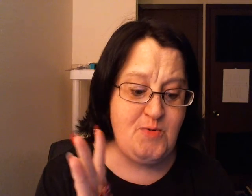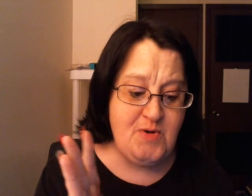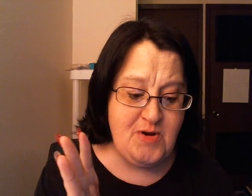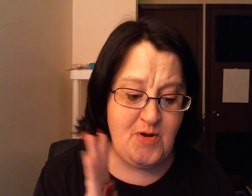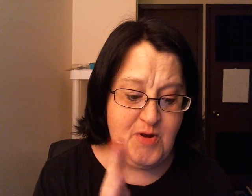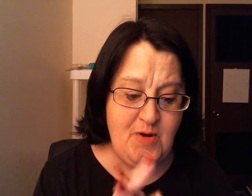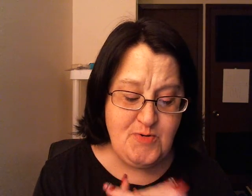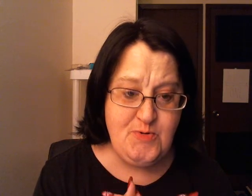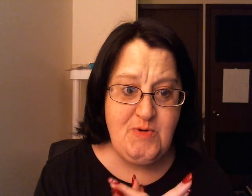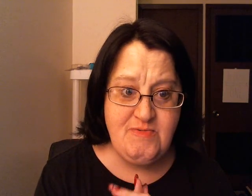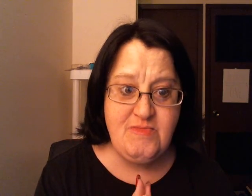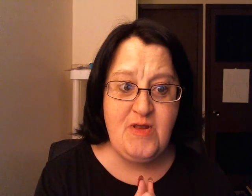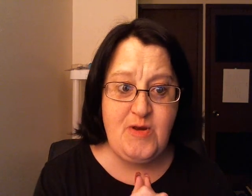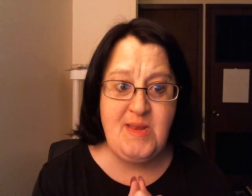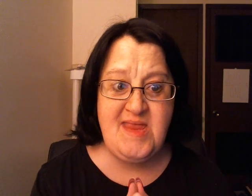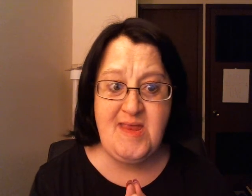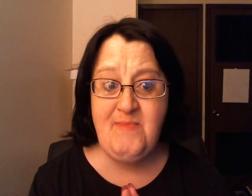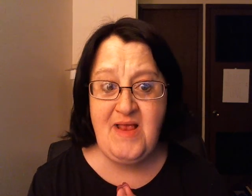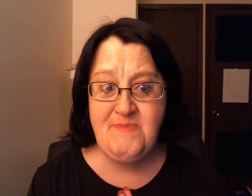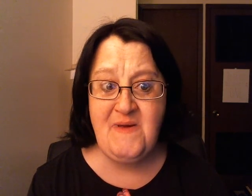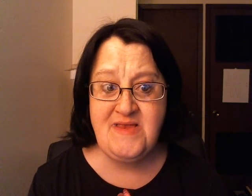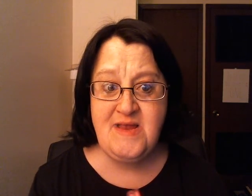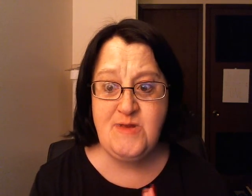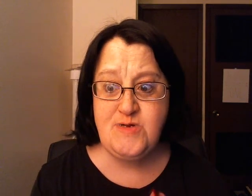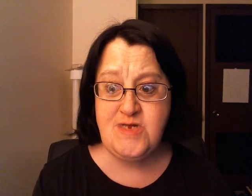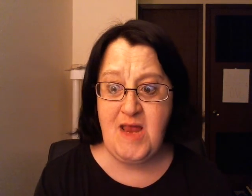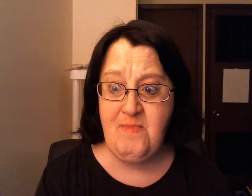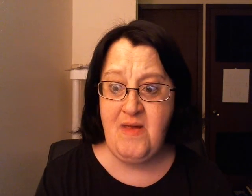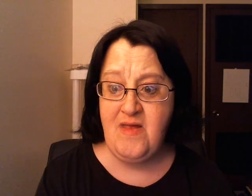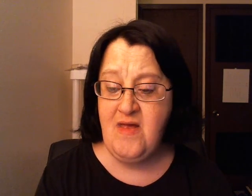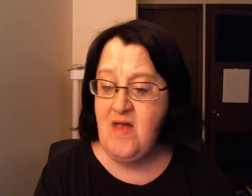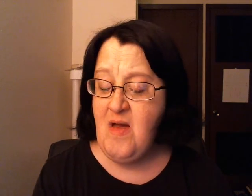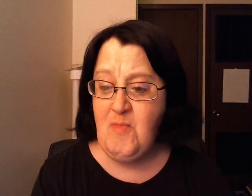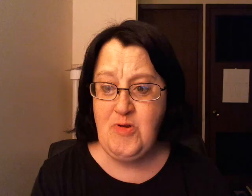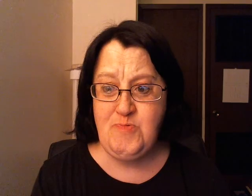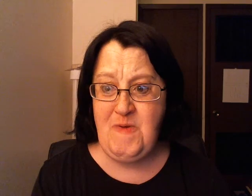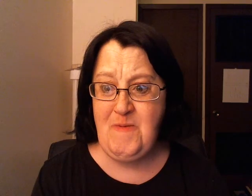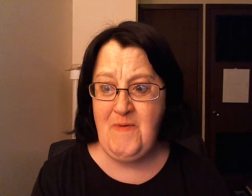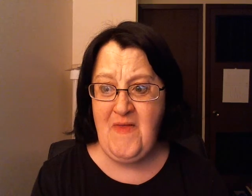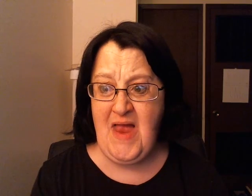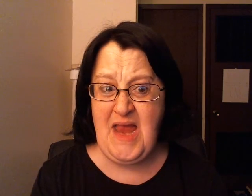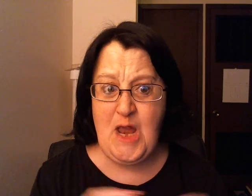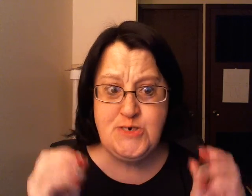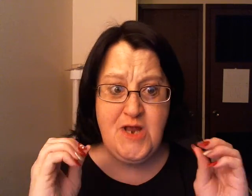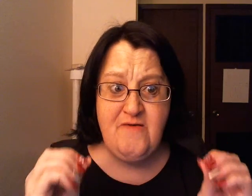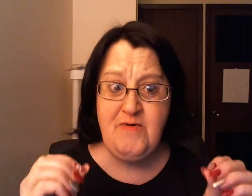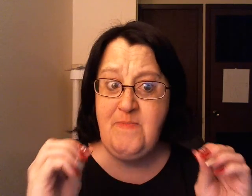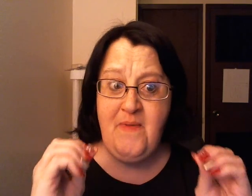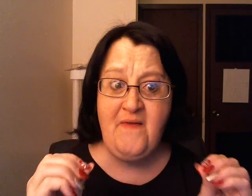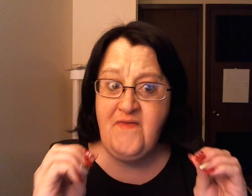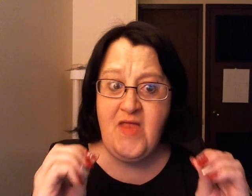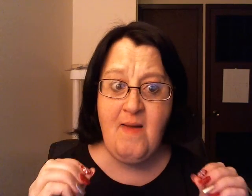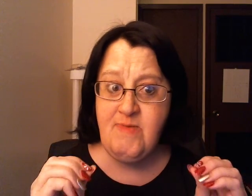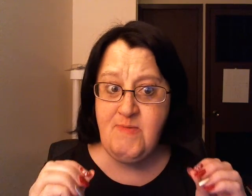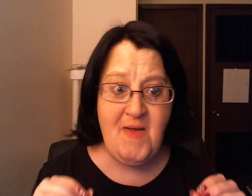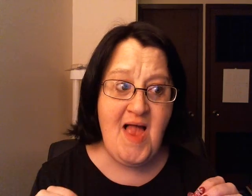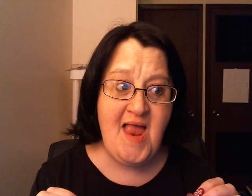doing, you know, doing as good as can be expected. It's just taking my, I'm one of those people that I catch every bug that comes by.